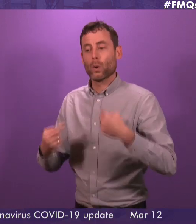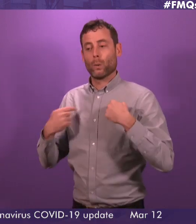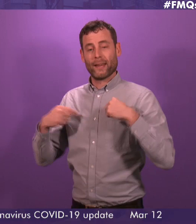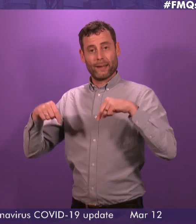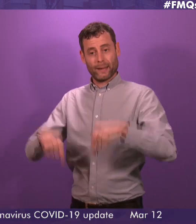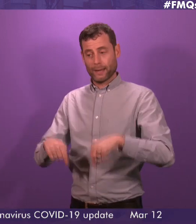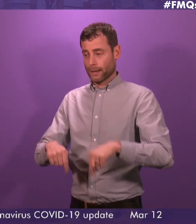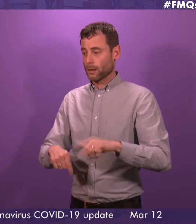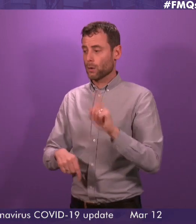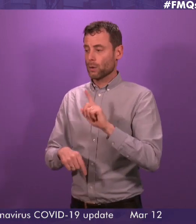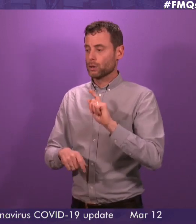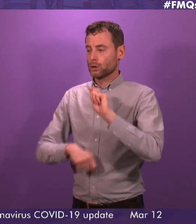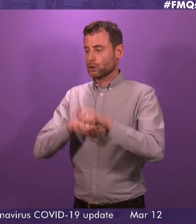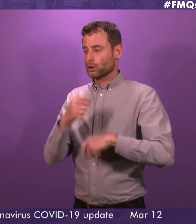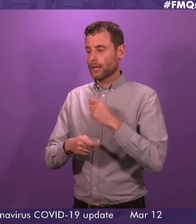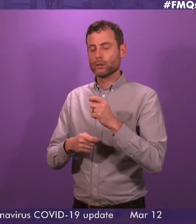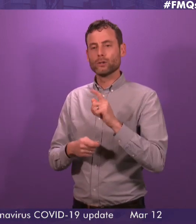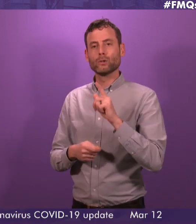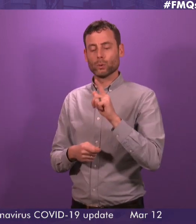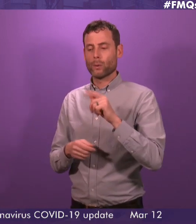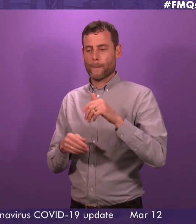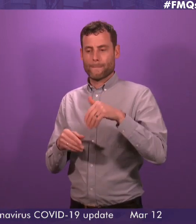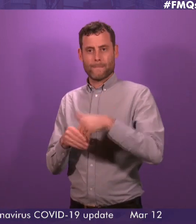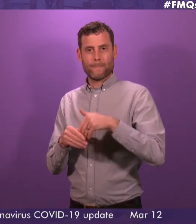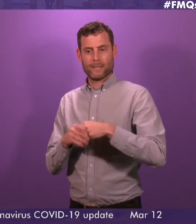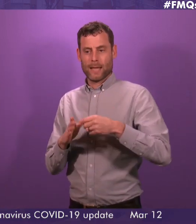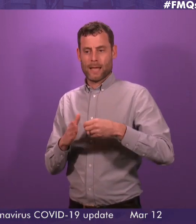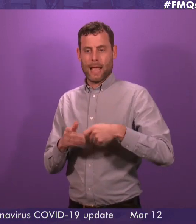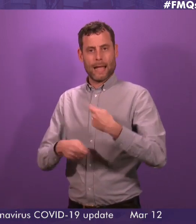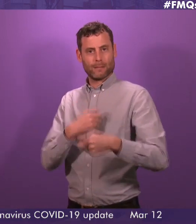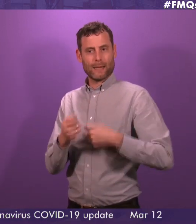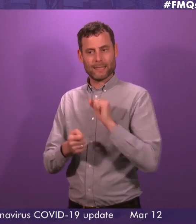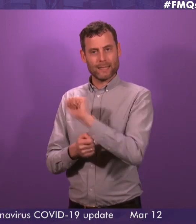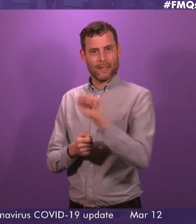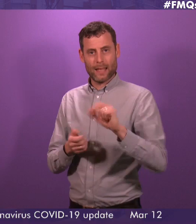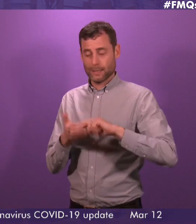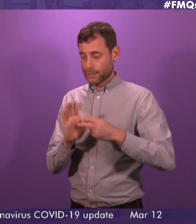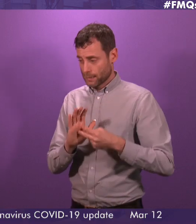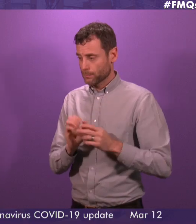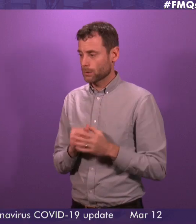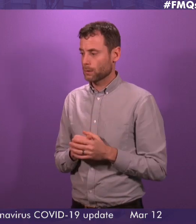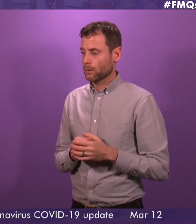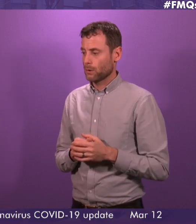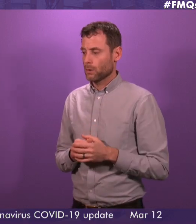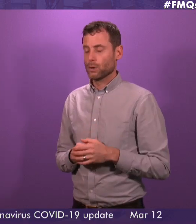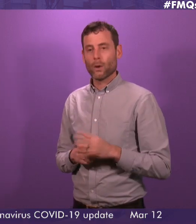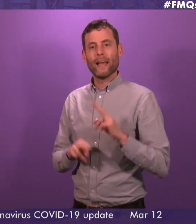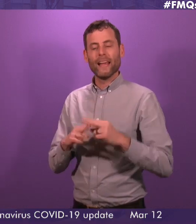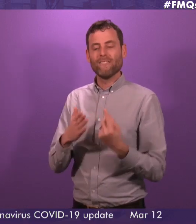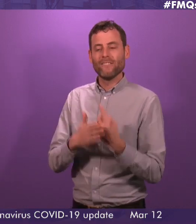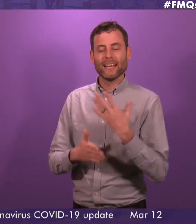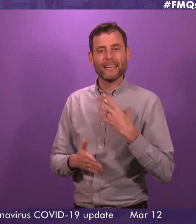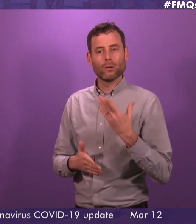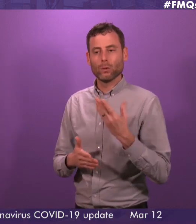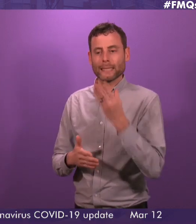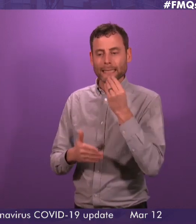to the members' expenses scheme to provide flexibility for members to access temporary staff provision, and are also advising